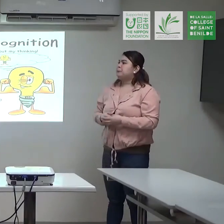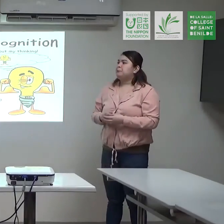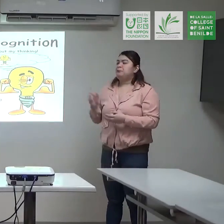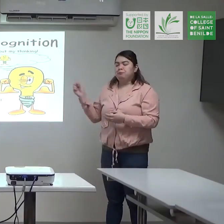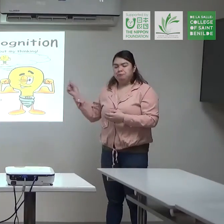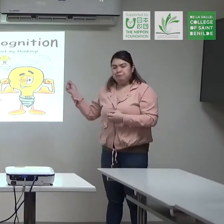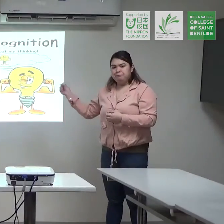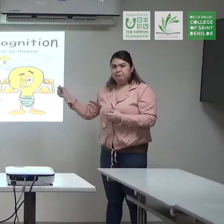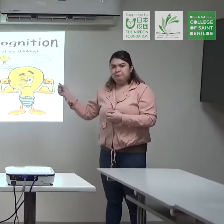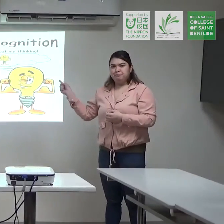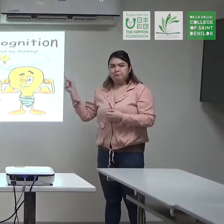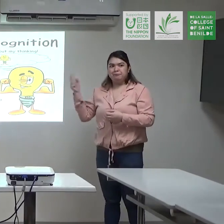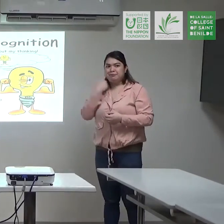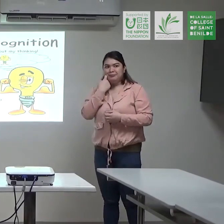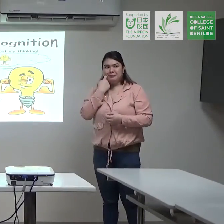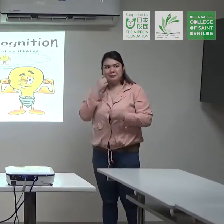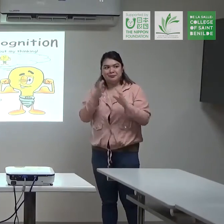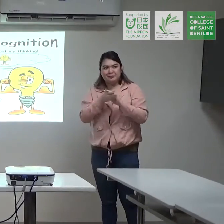as they say,